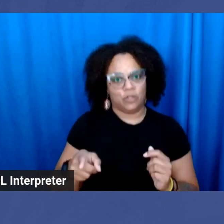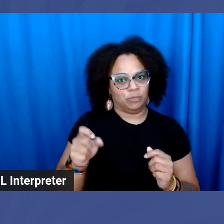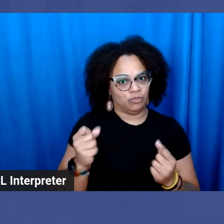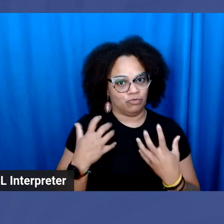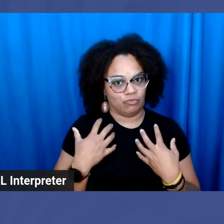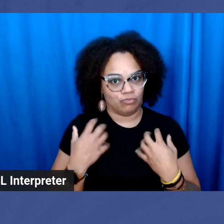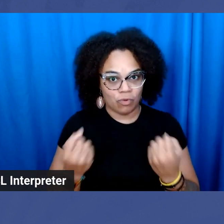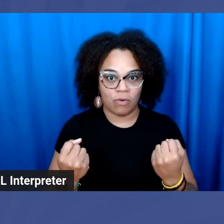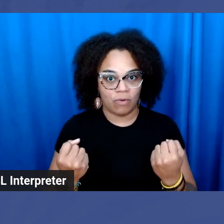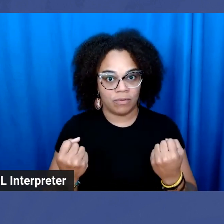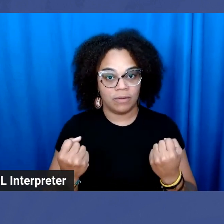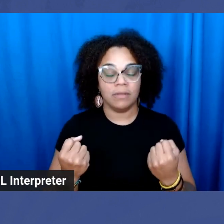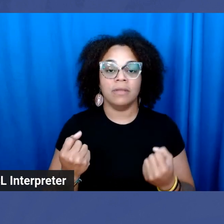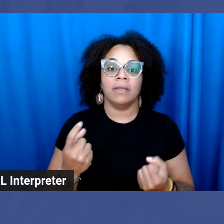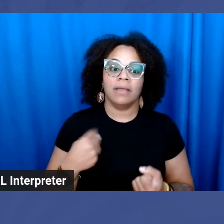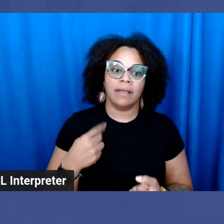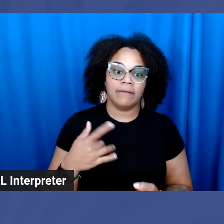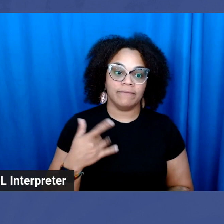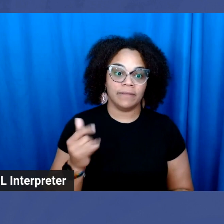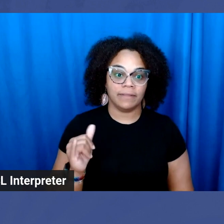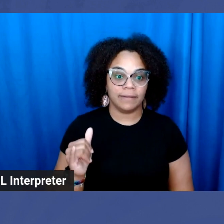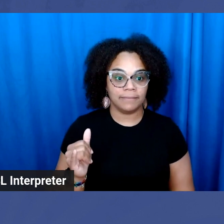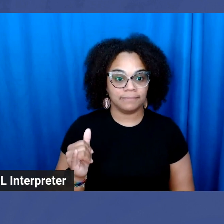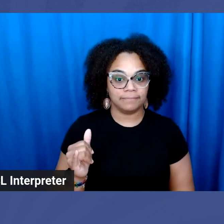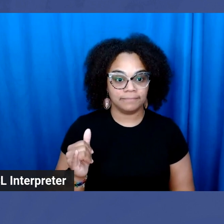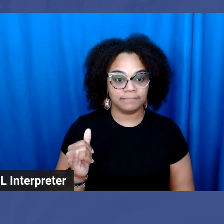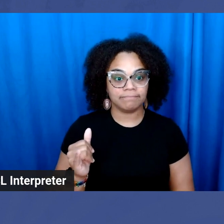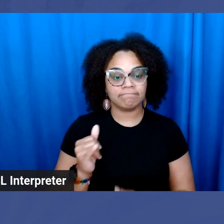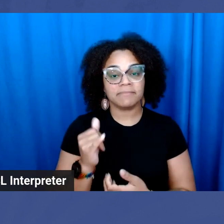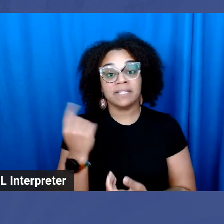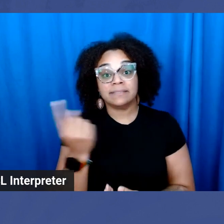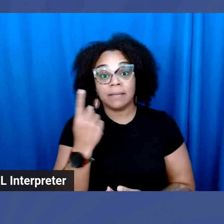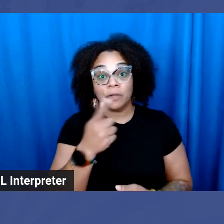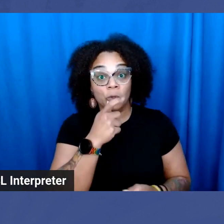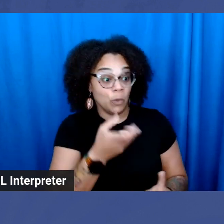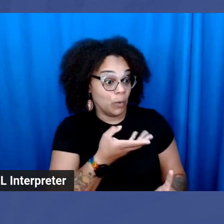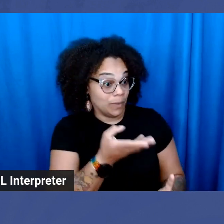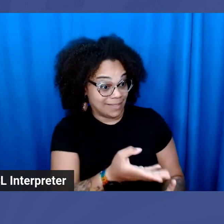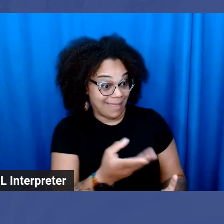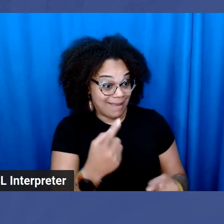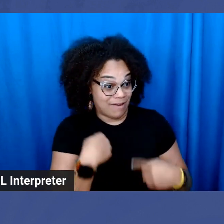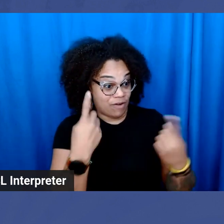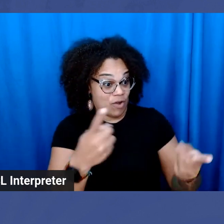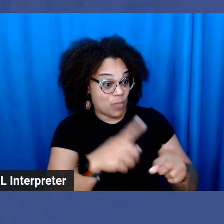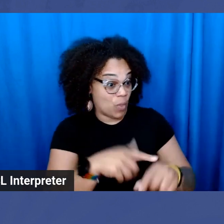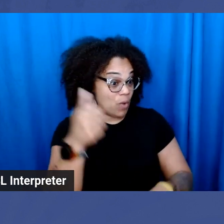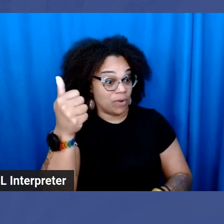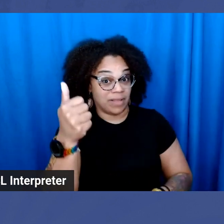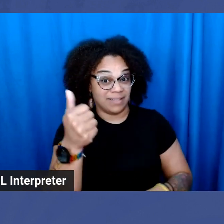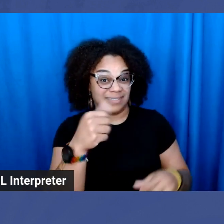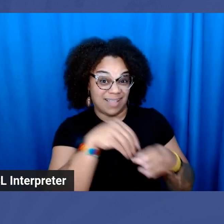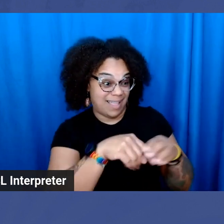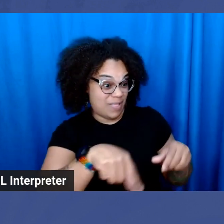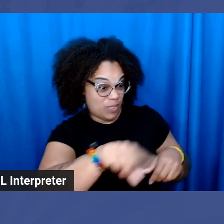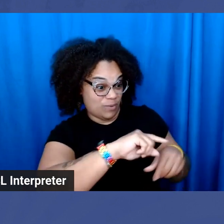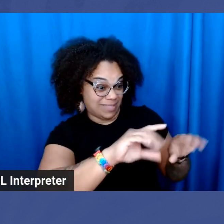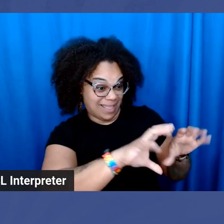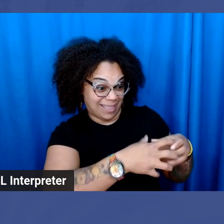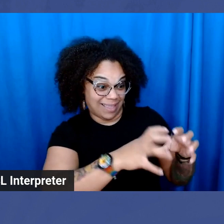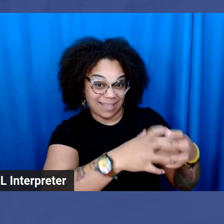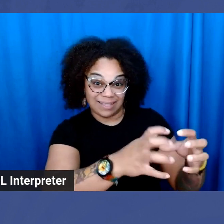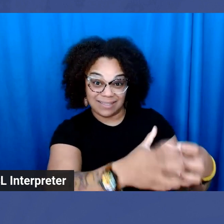some level, some of the women who've been there the longest, who were part of these cliques, were testing